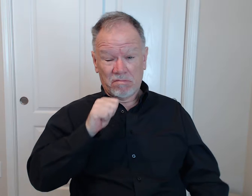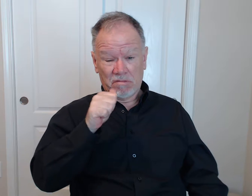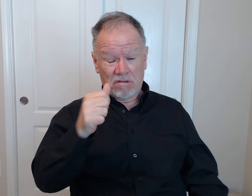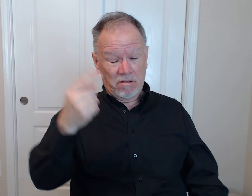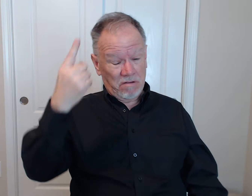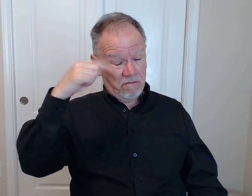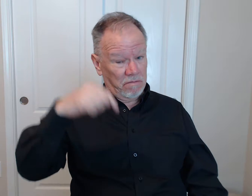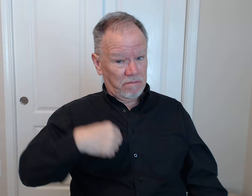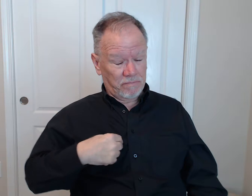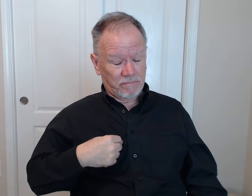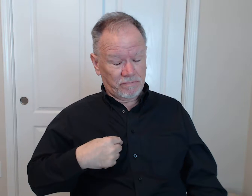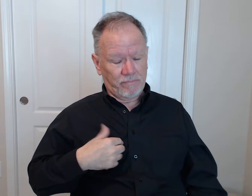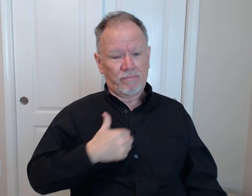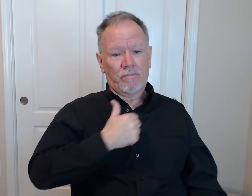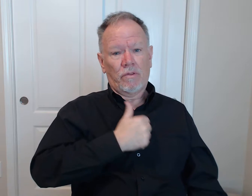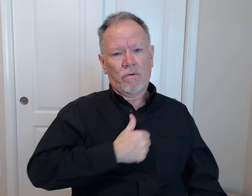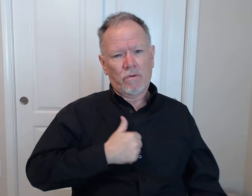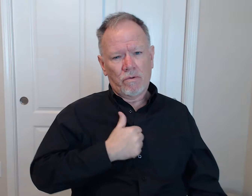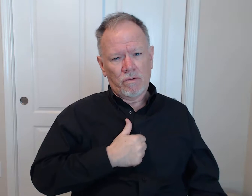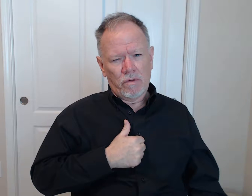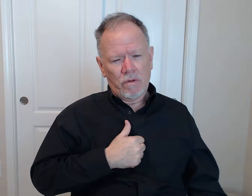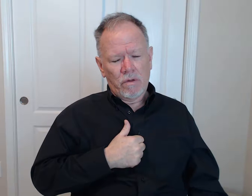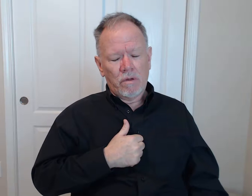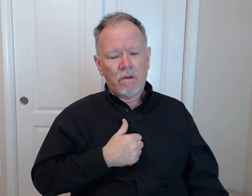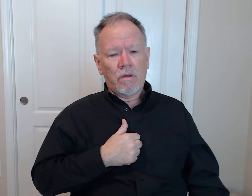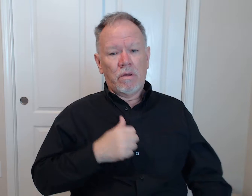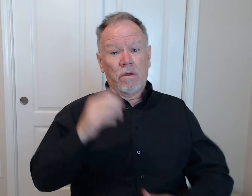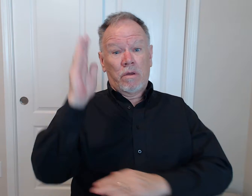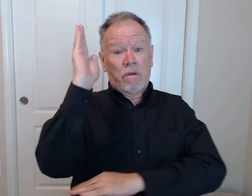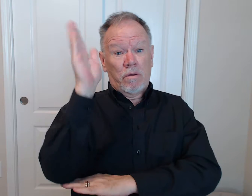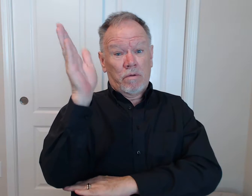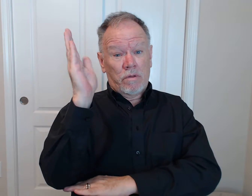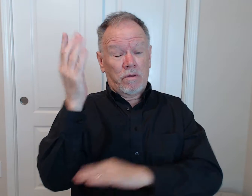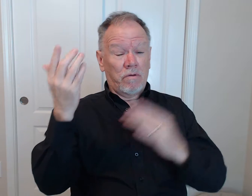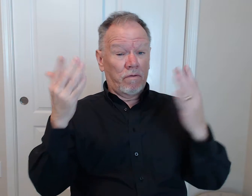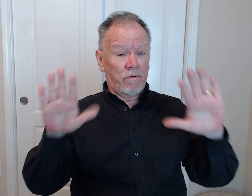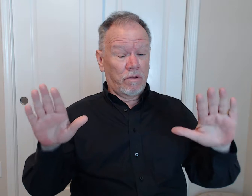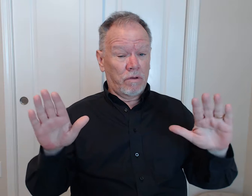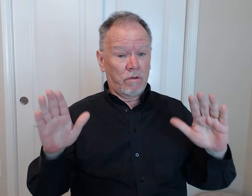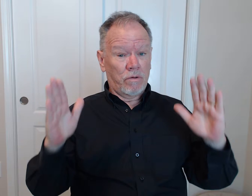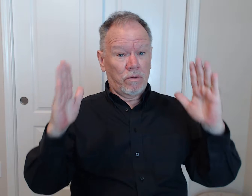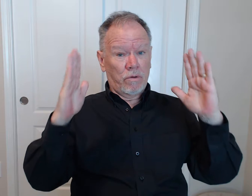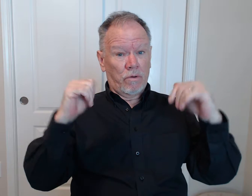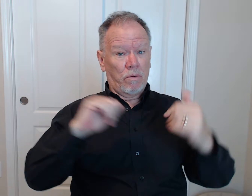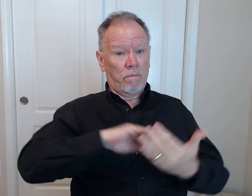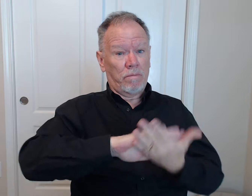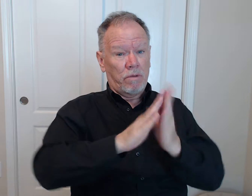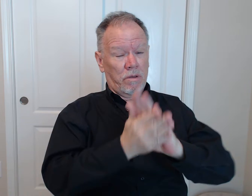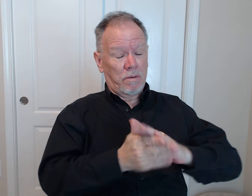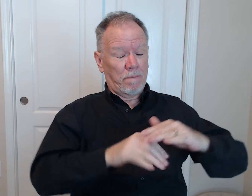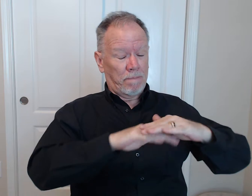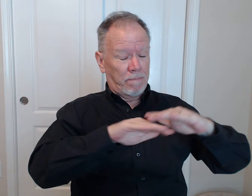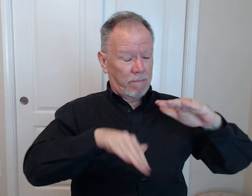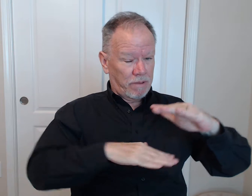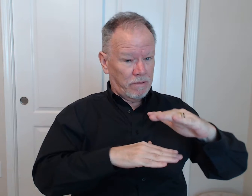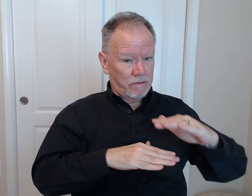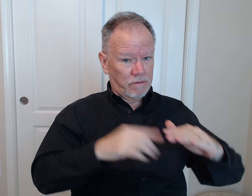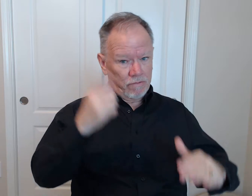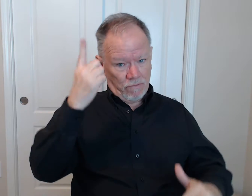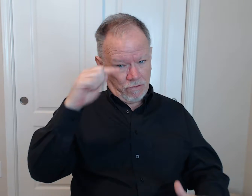apologize. Hopefully by the end of this presentation or in a couple of weeks it will seem basic. So let's get started with, I guess we could say, some